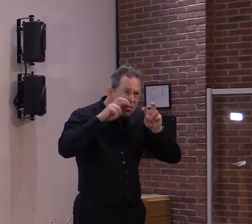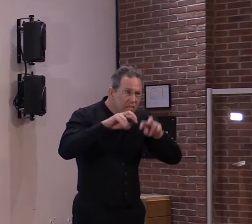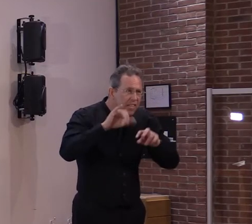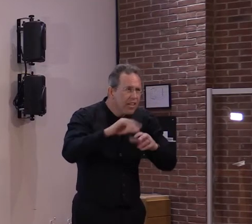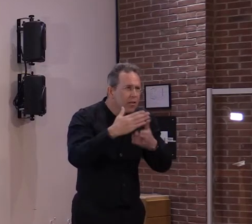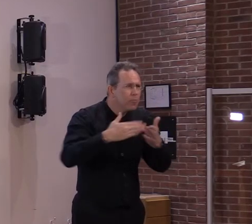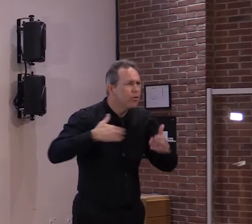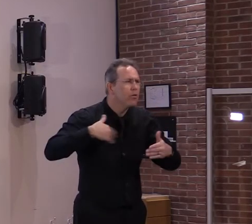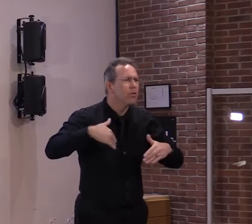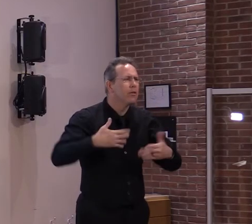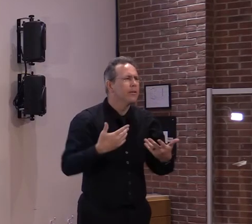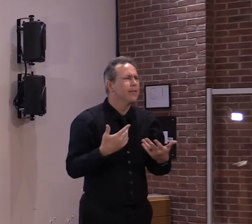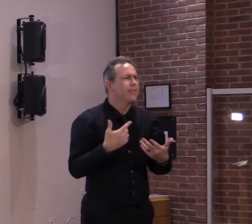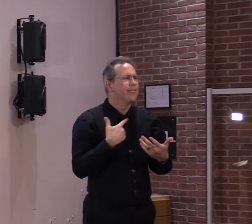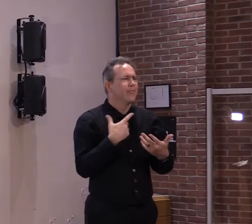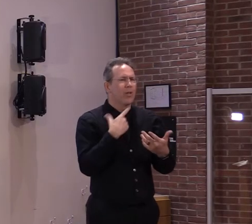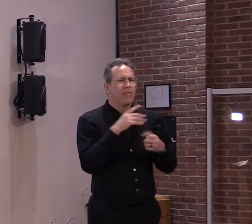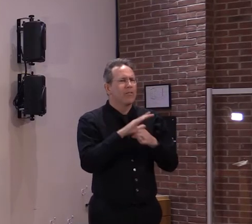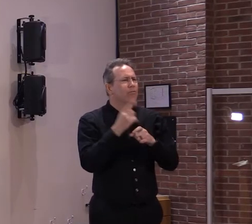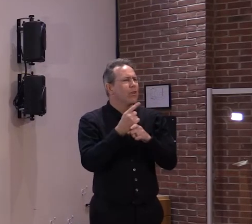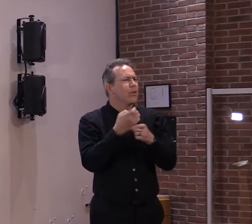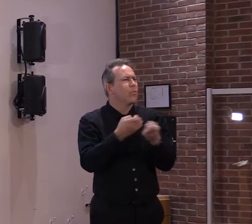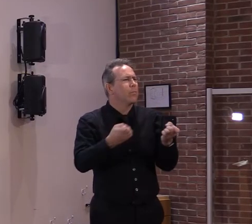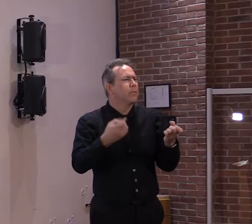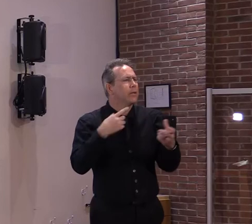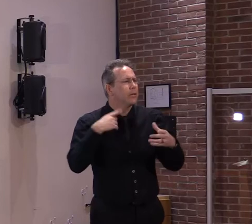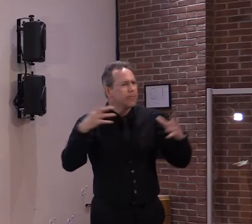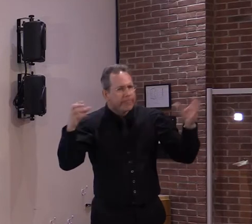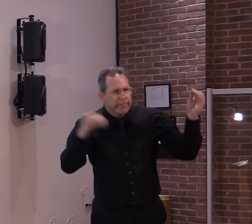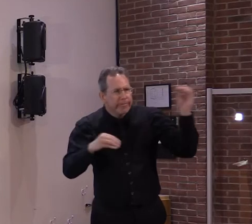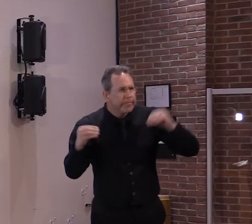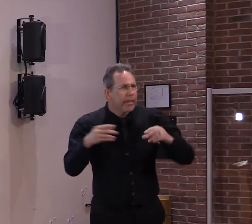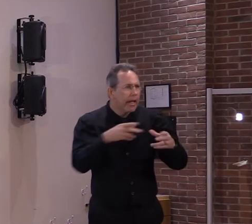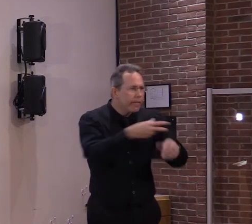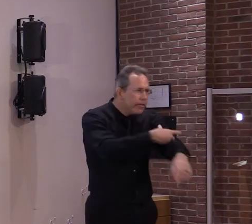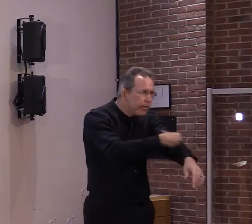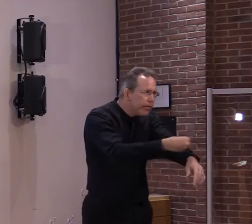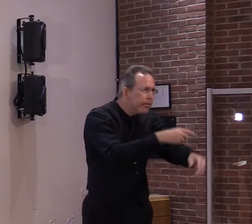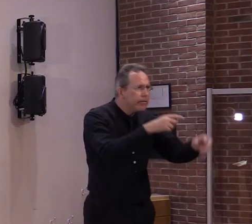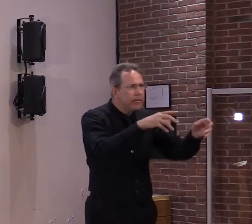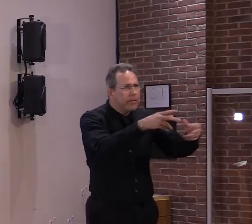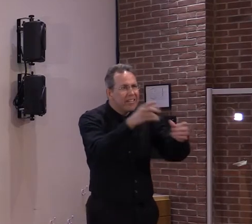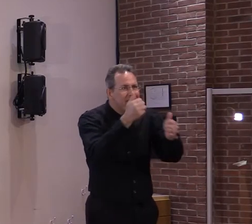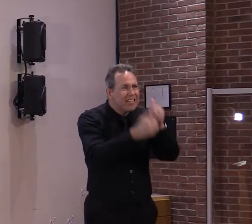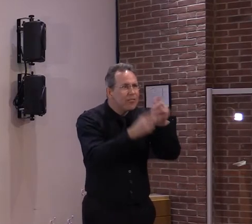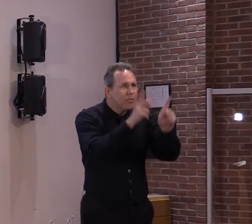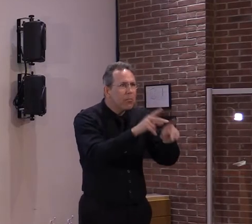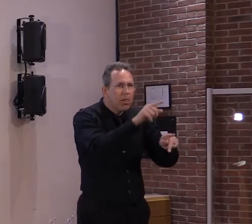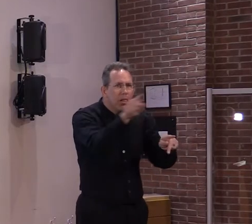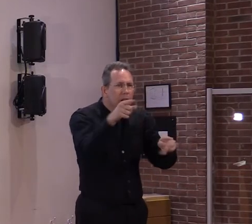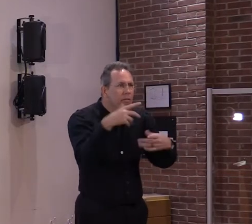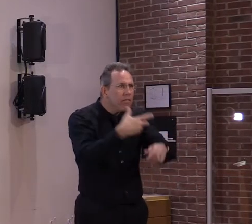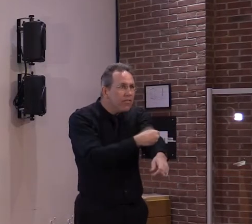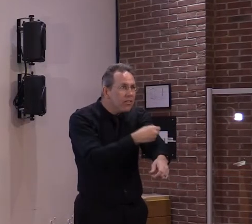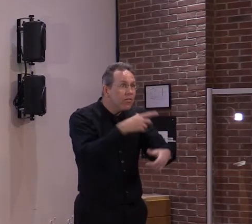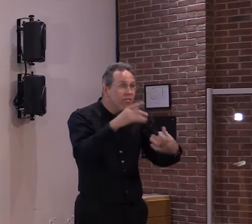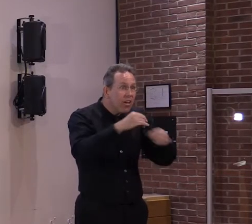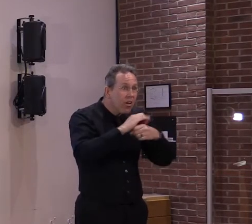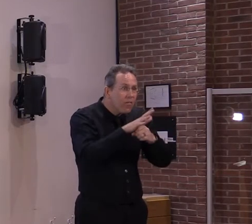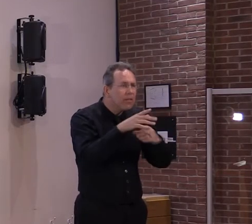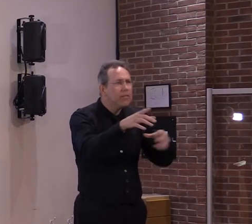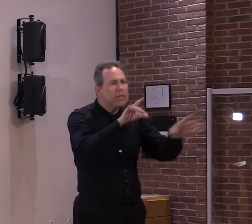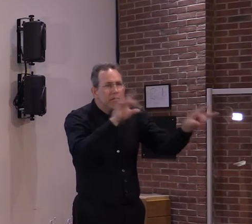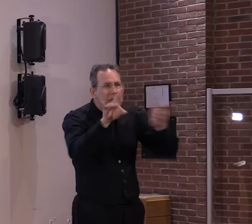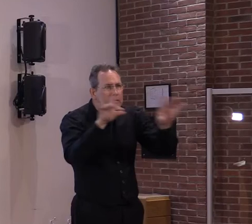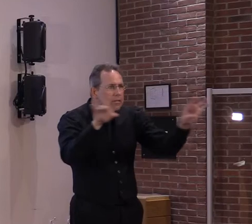targeted and make sure we get the highest yield possible. So we use a variety of clinical and epidemiological attributes